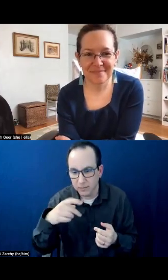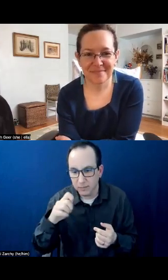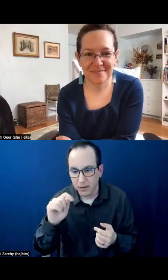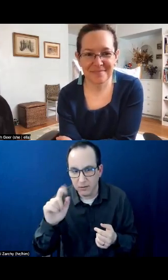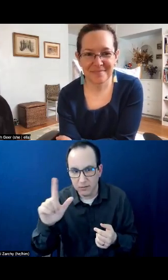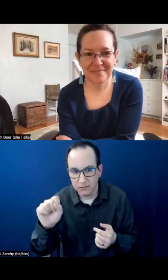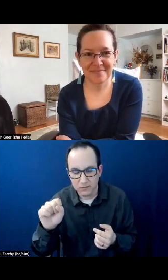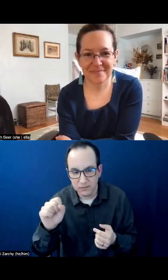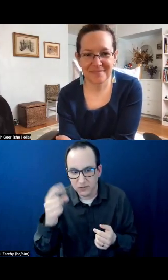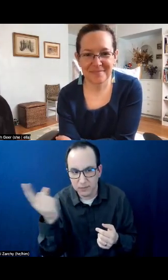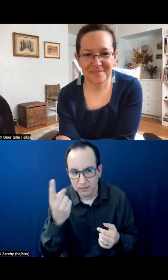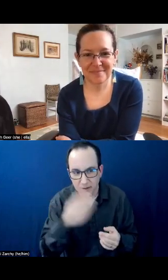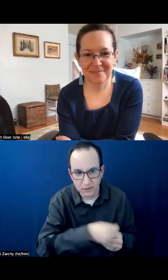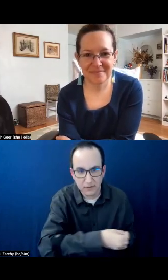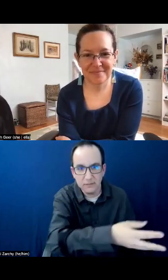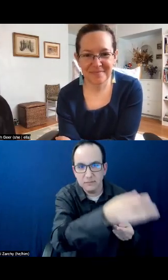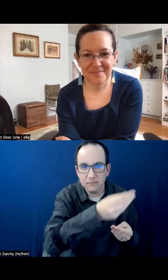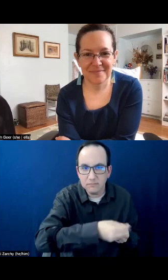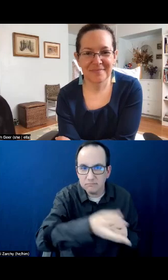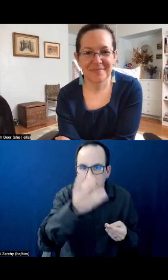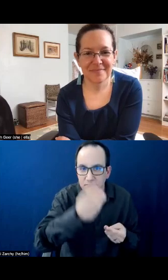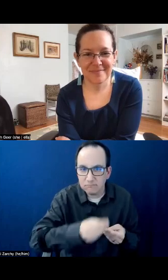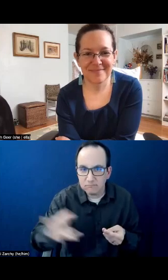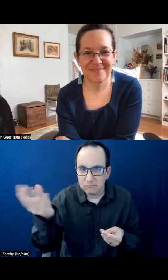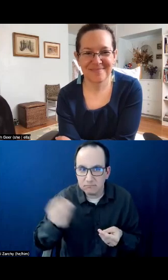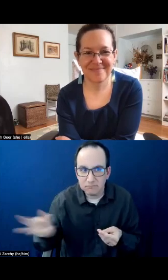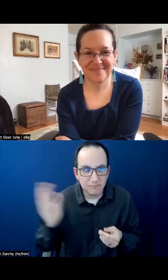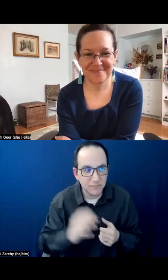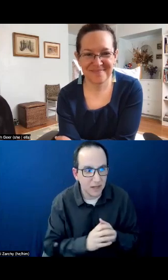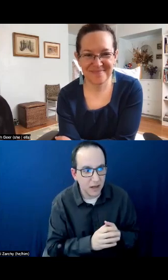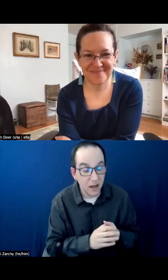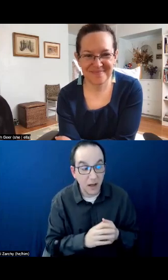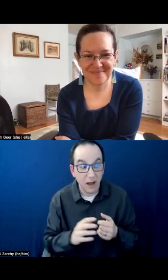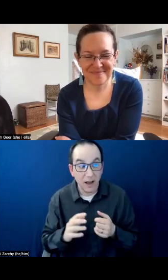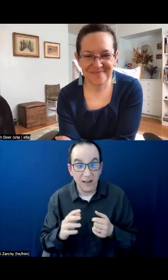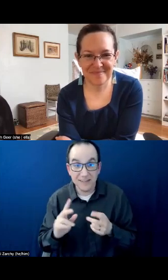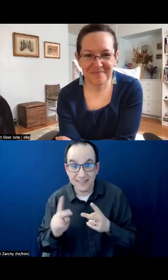I just imagined it like flower petals or something like that.